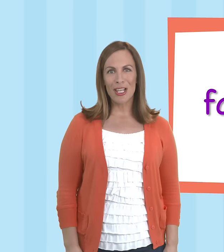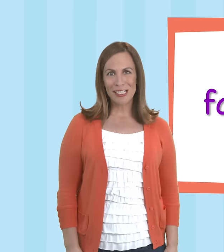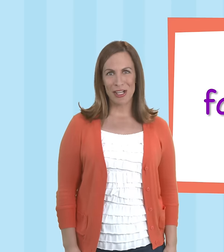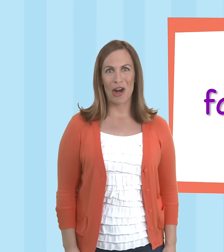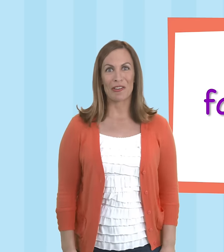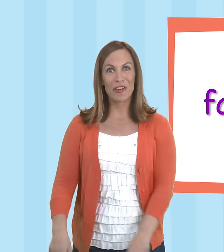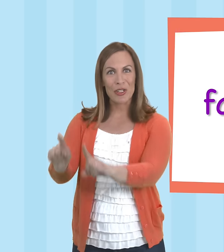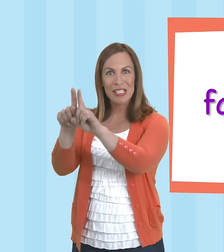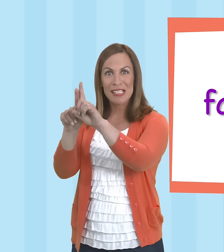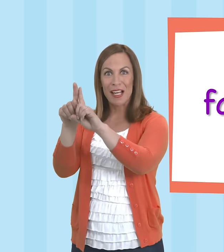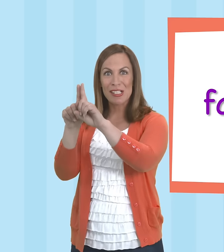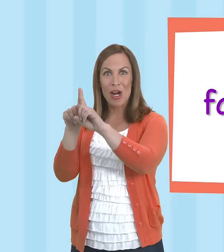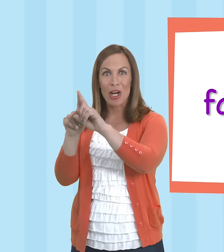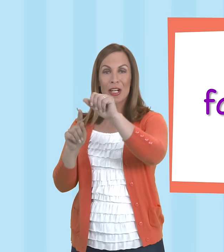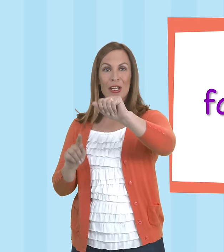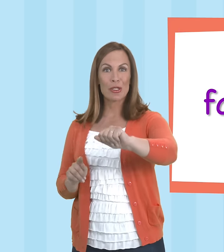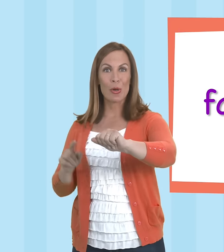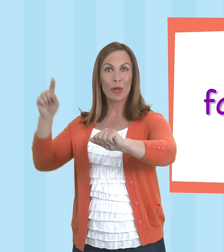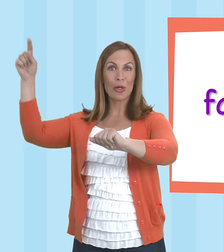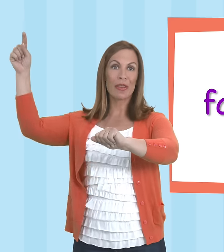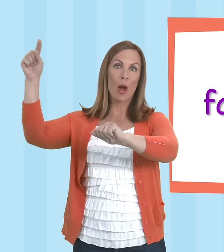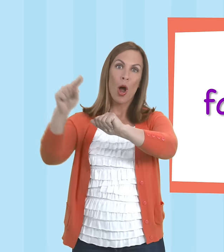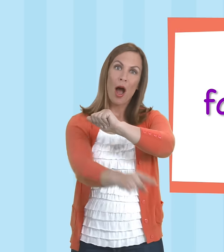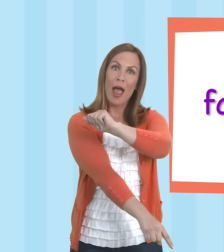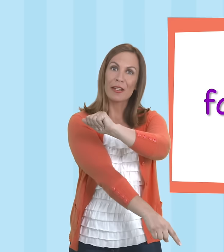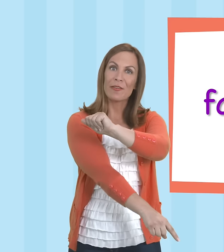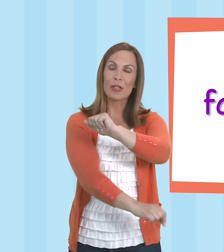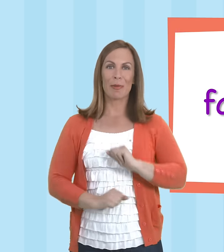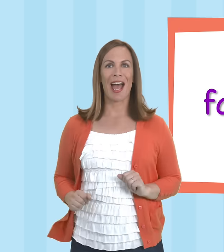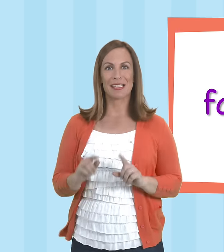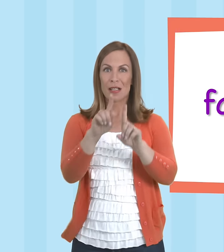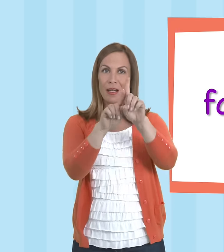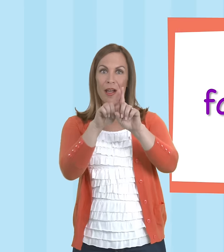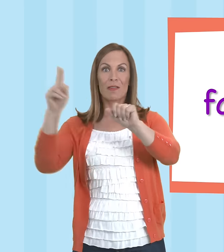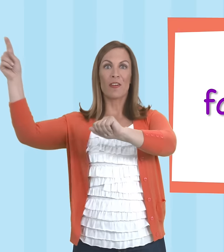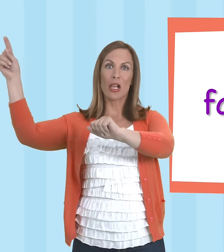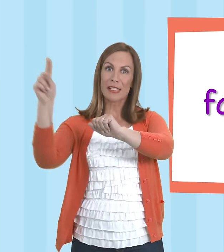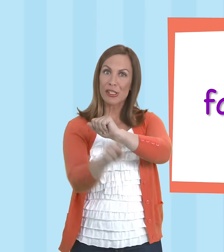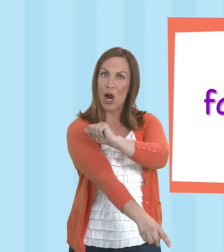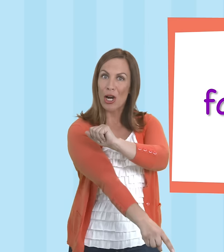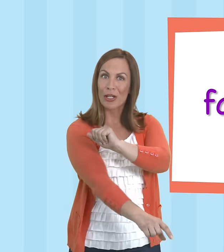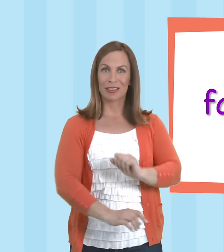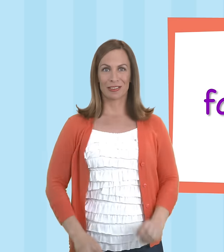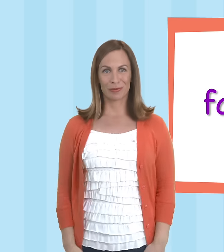Falling star. First, sign star. Show the Earth, and it falls past. Falling star.